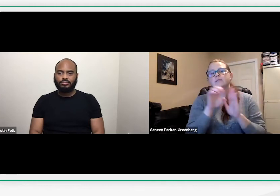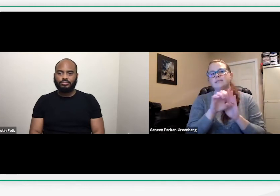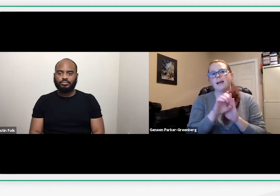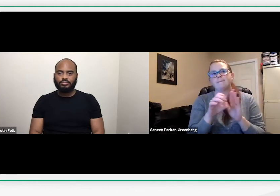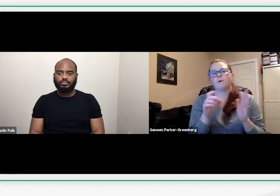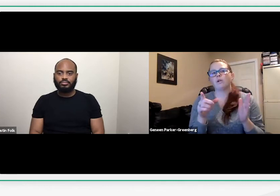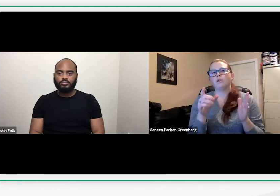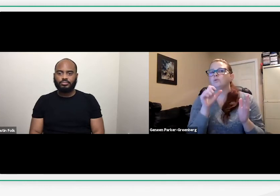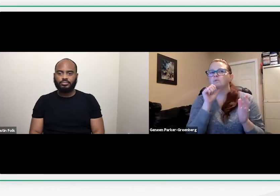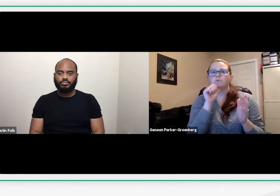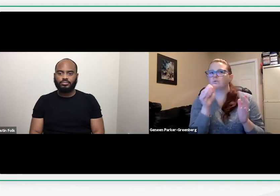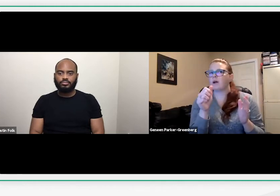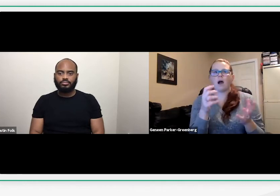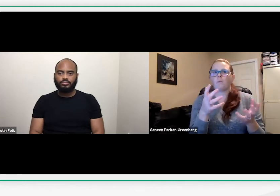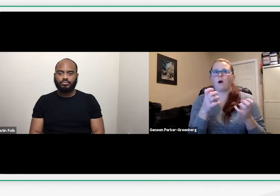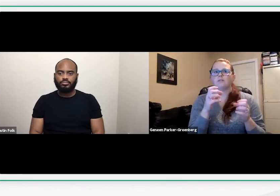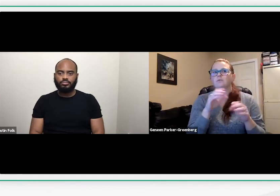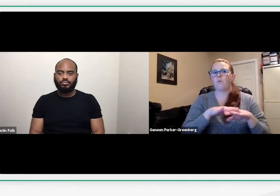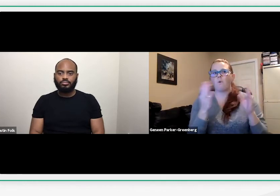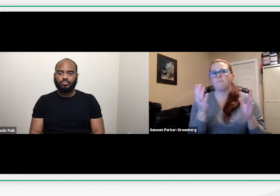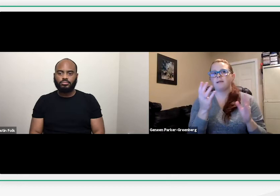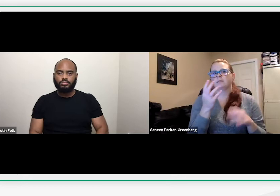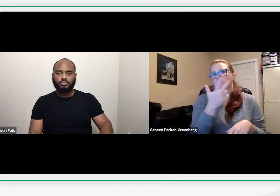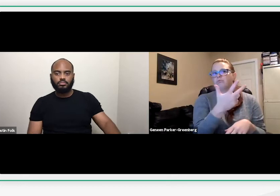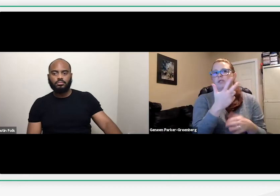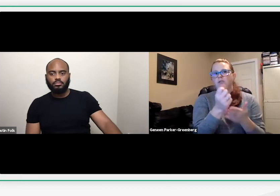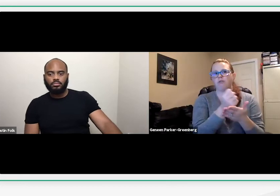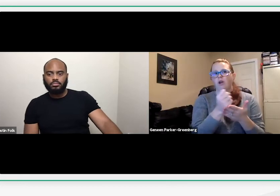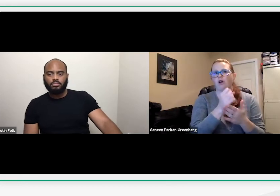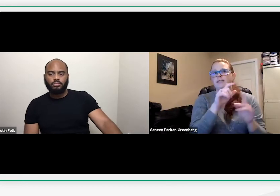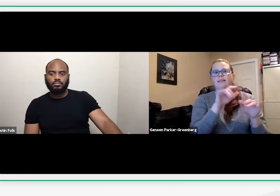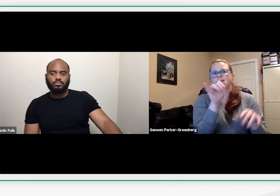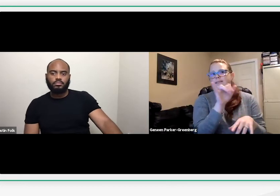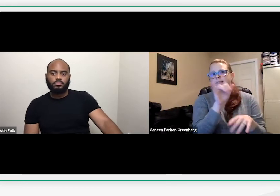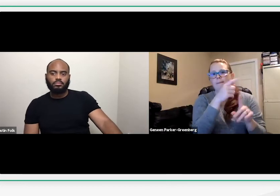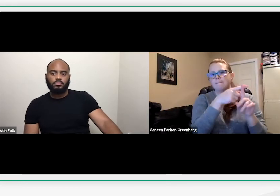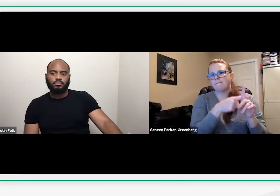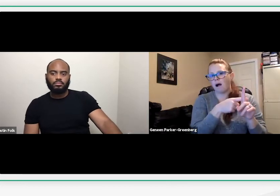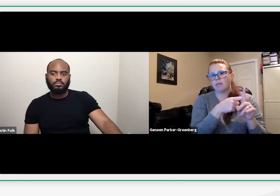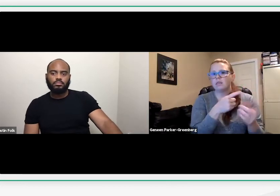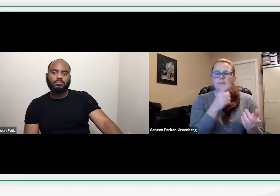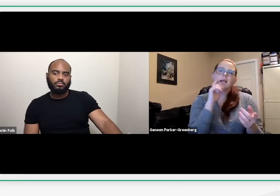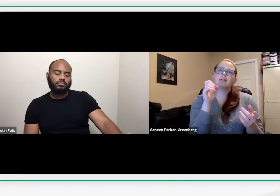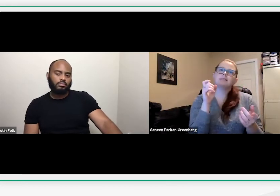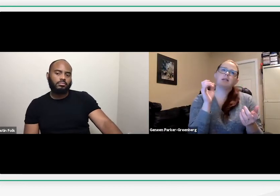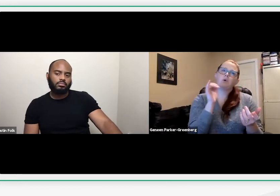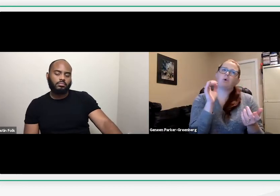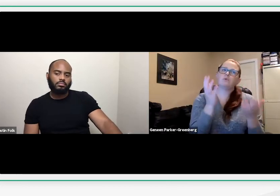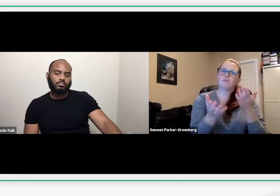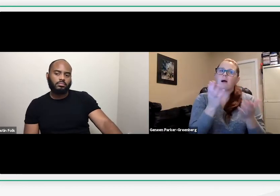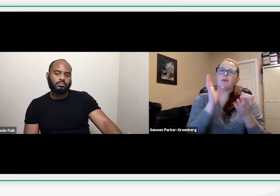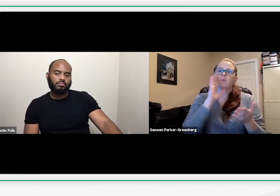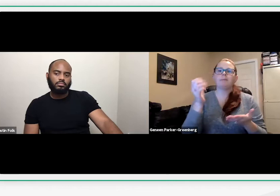a good question because there really is no magic number. But let's say if you don't want to open three credit cards in the